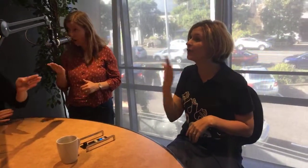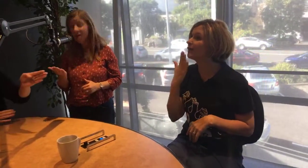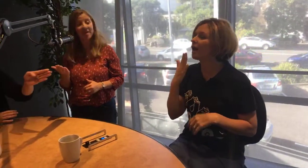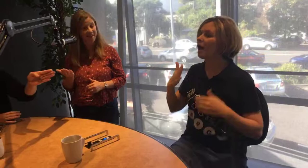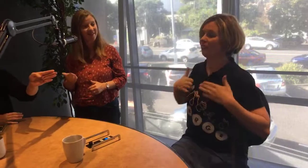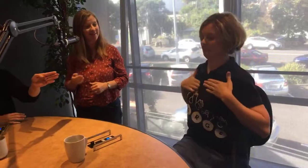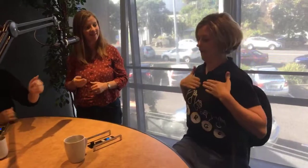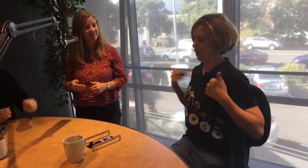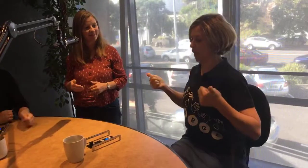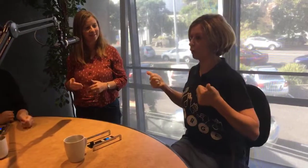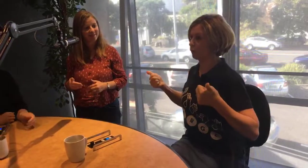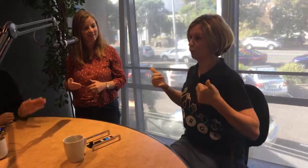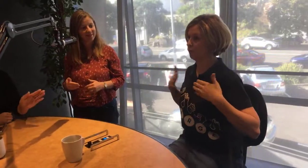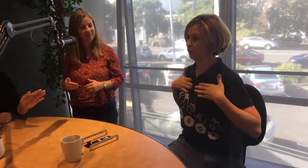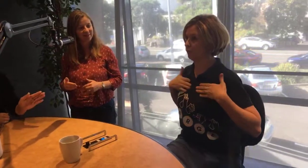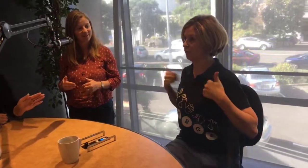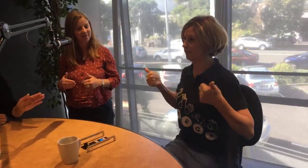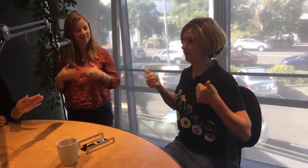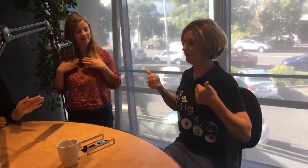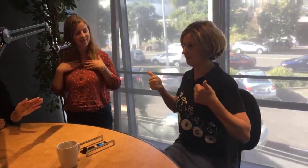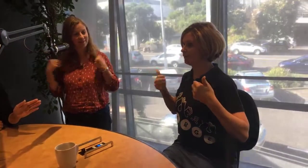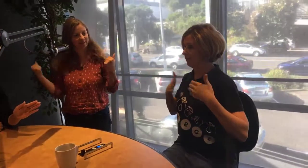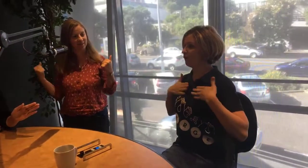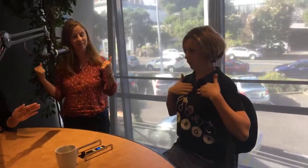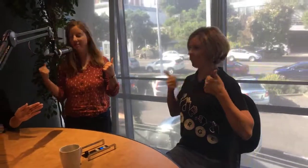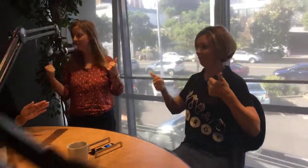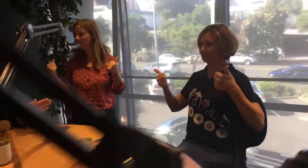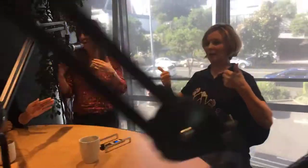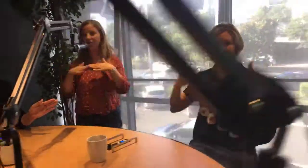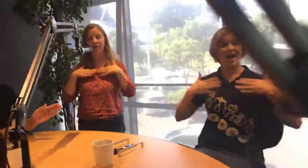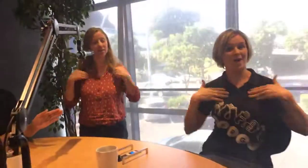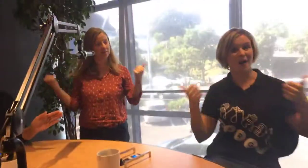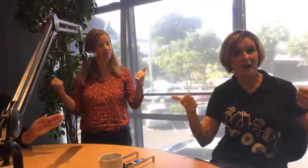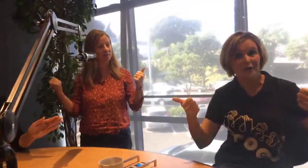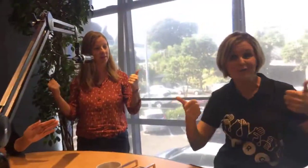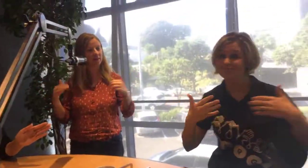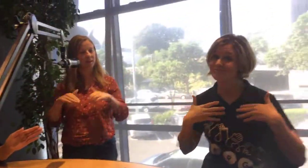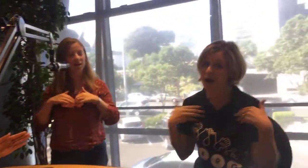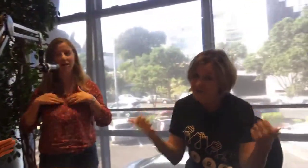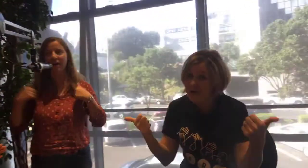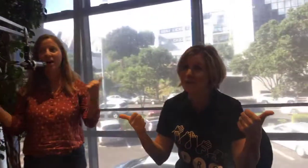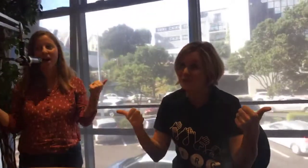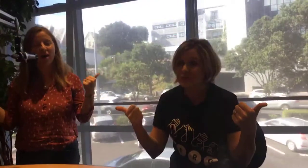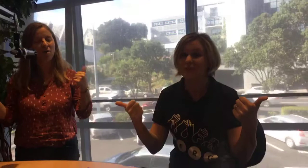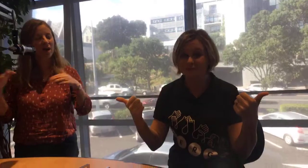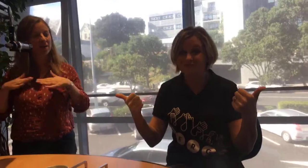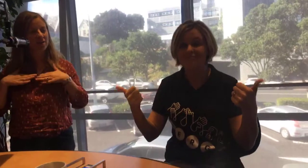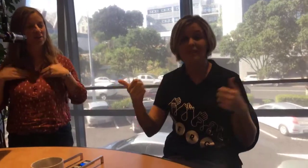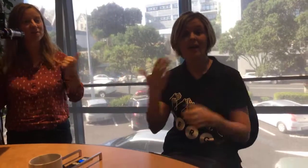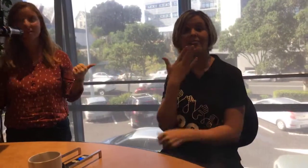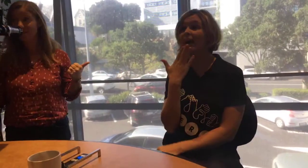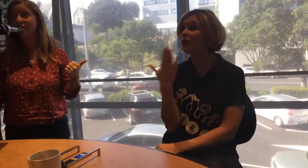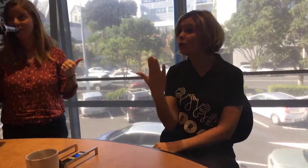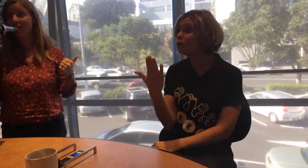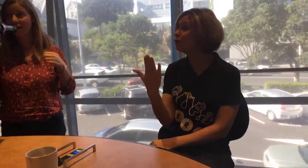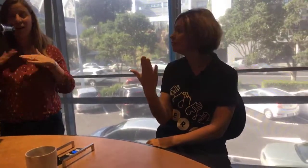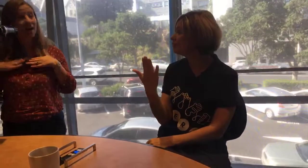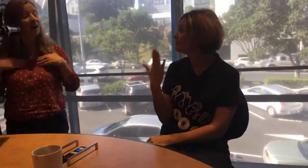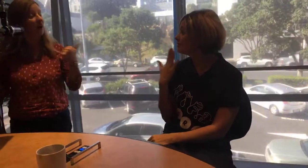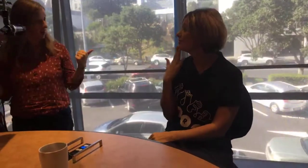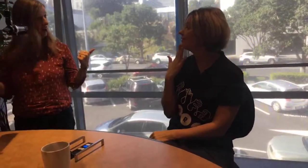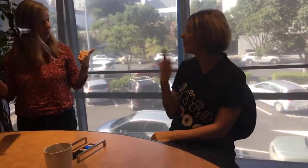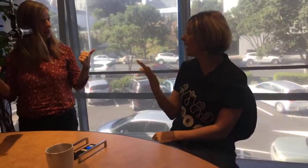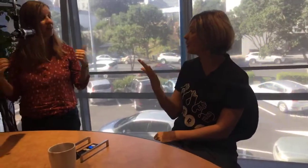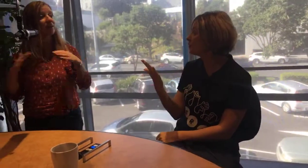is a sign for how are you? Okay. How are you? How are you? How are Eyebrows you? raised.